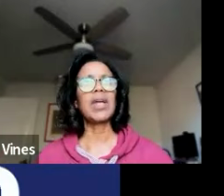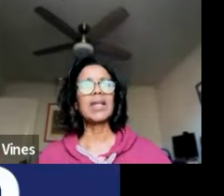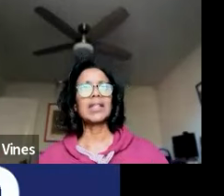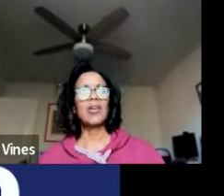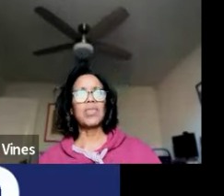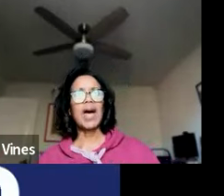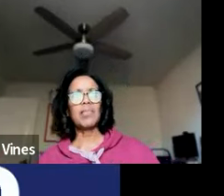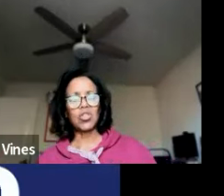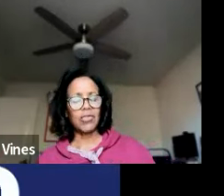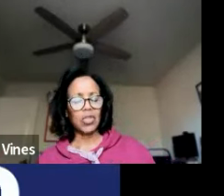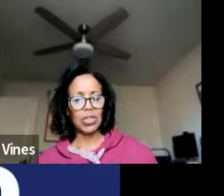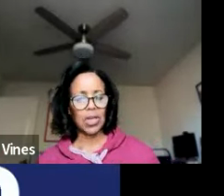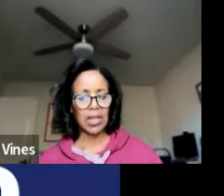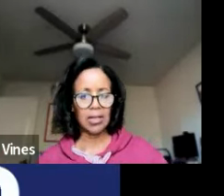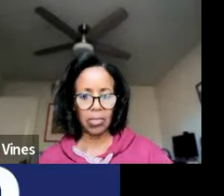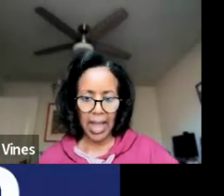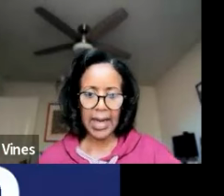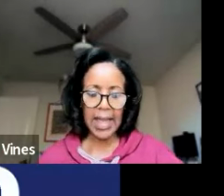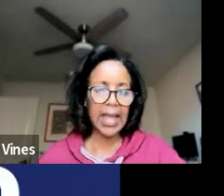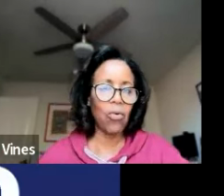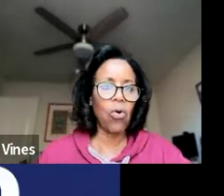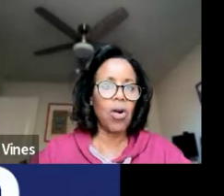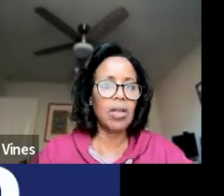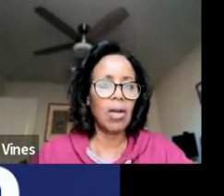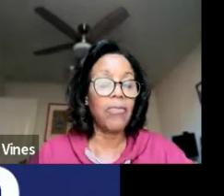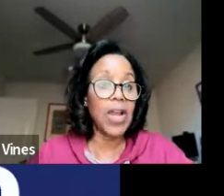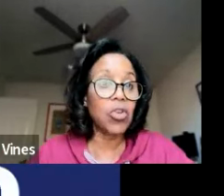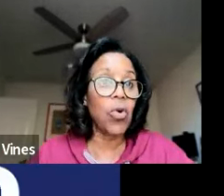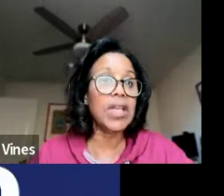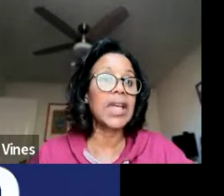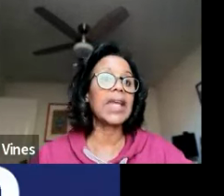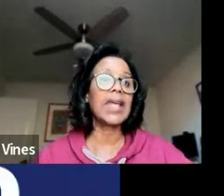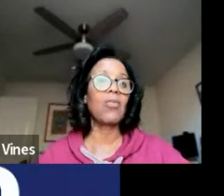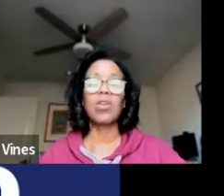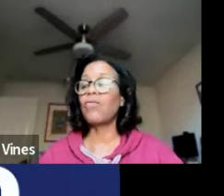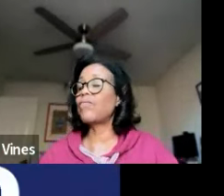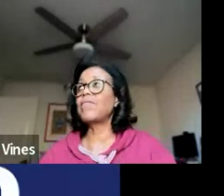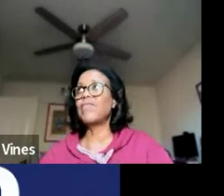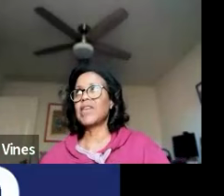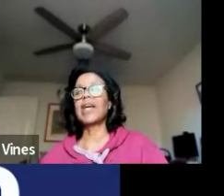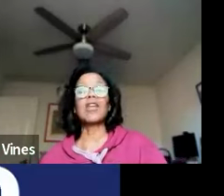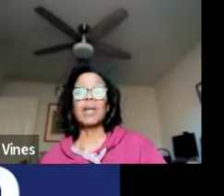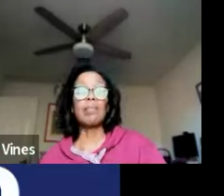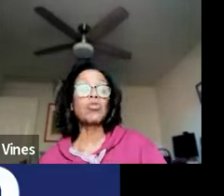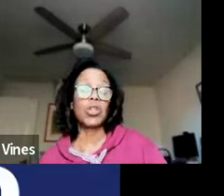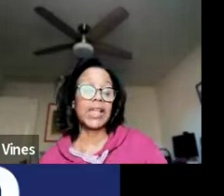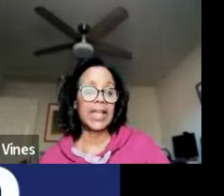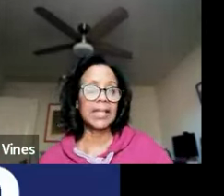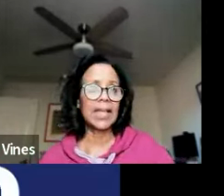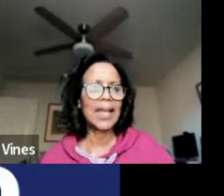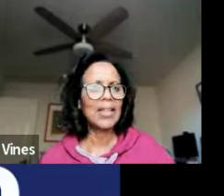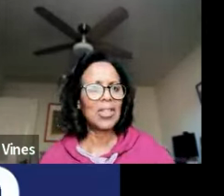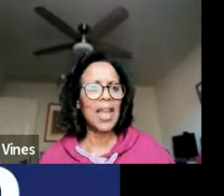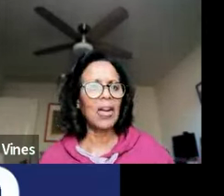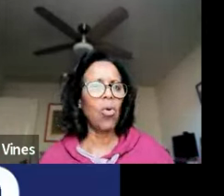emotionally, your brain doesn't know that much difference between you getting hit or afraid you're going to get hit, or you feel like you've been emotionally